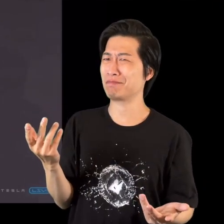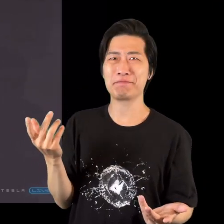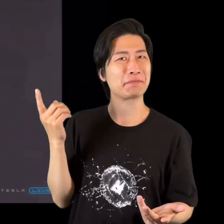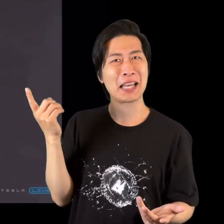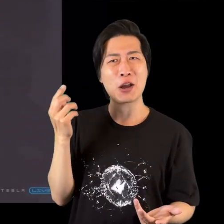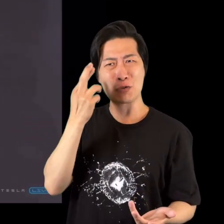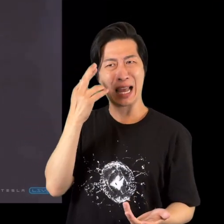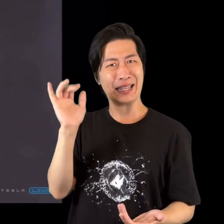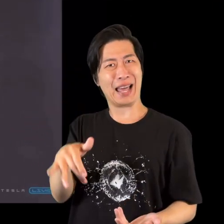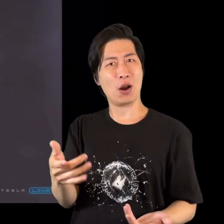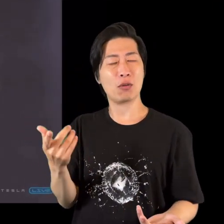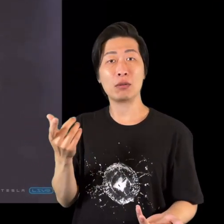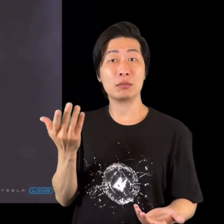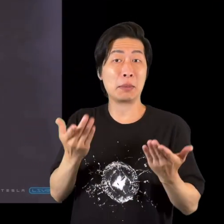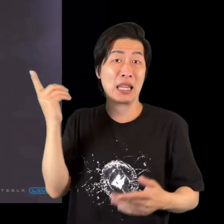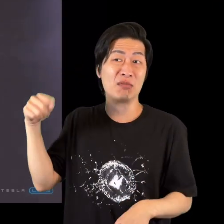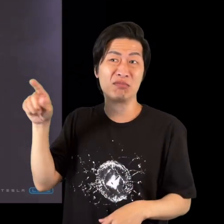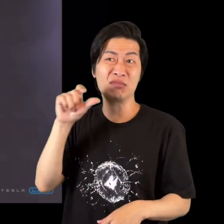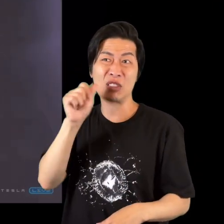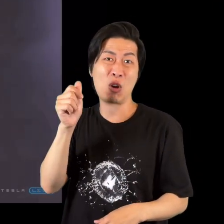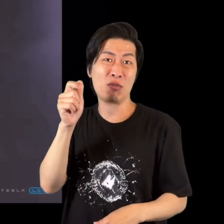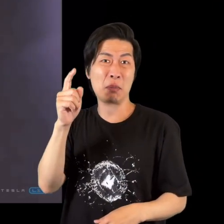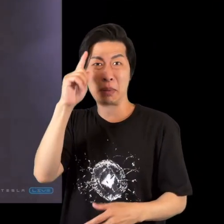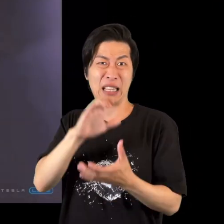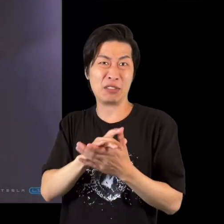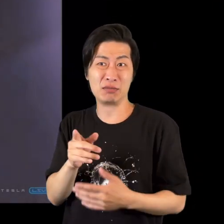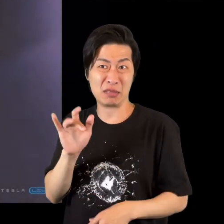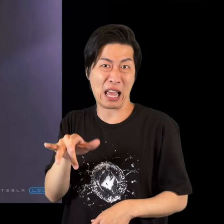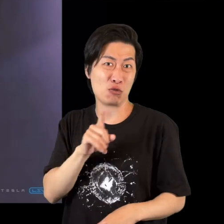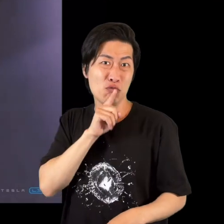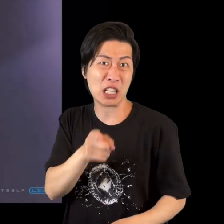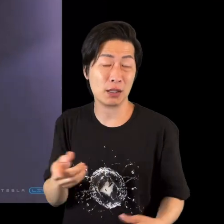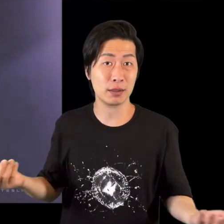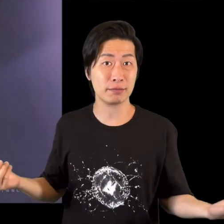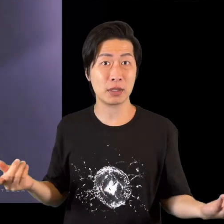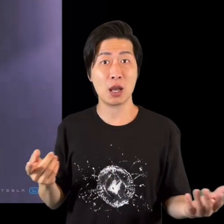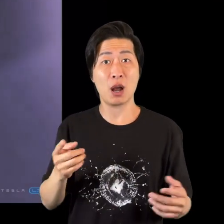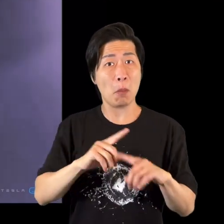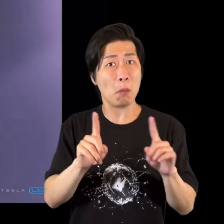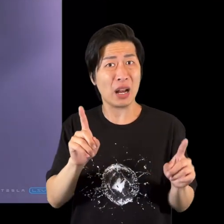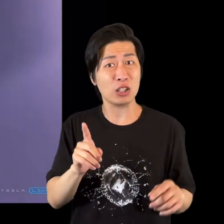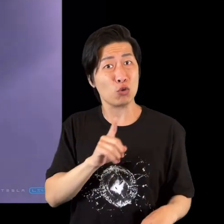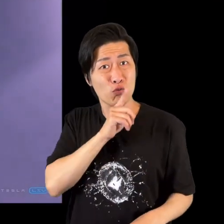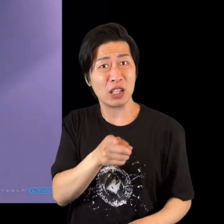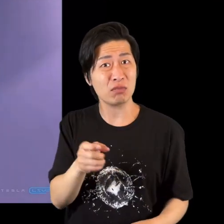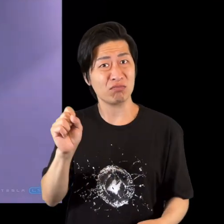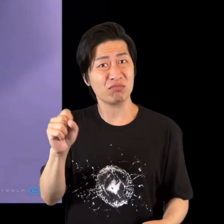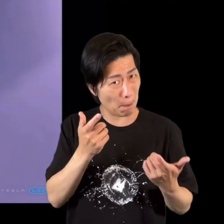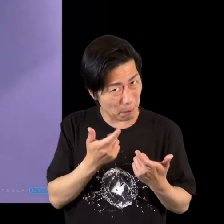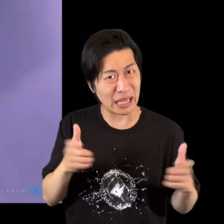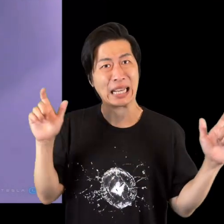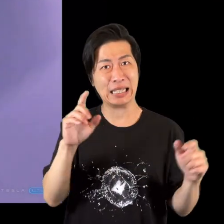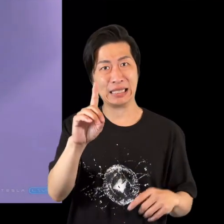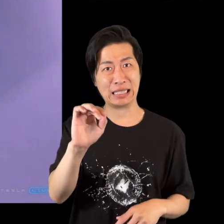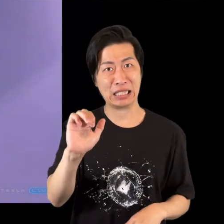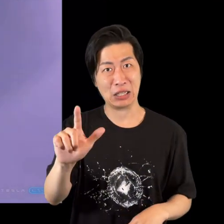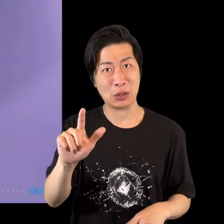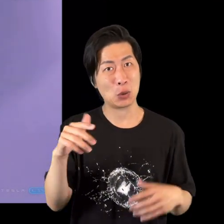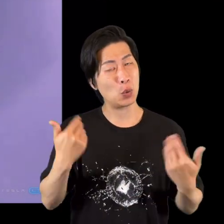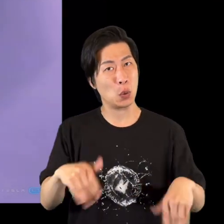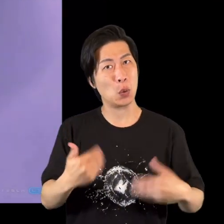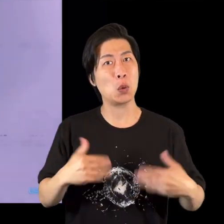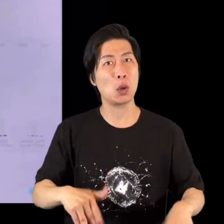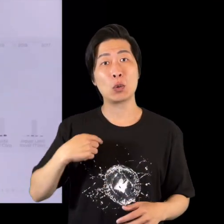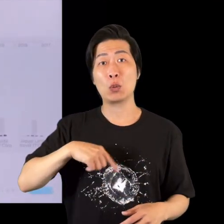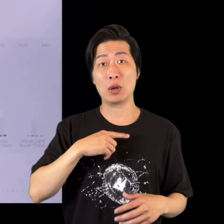but it is. So this is really an insanely big deal. We're also the